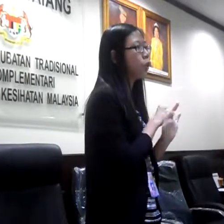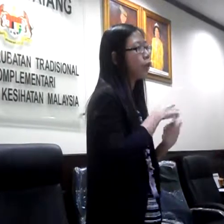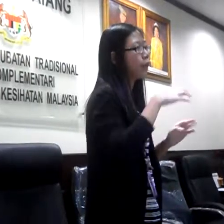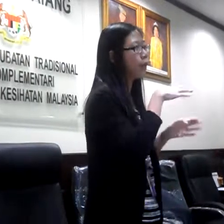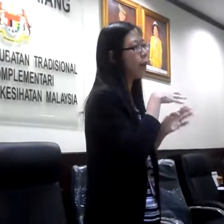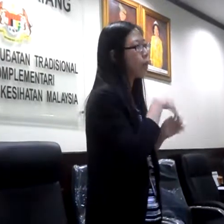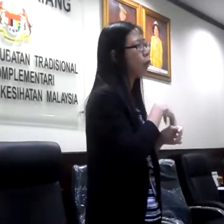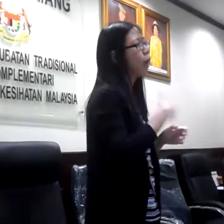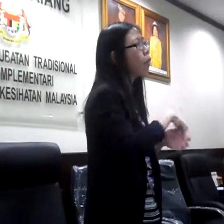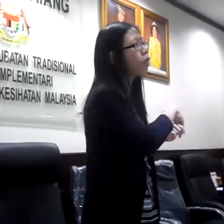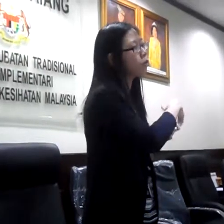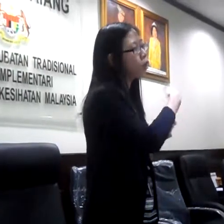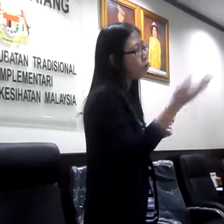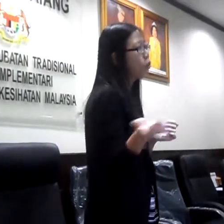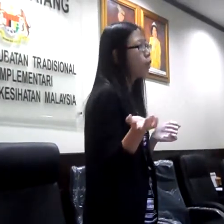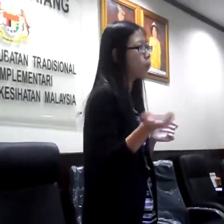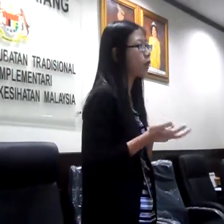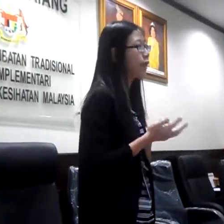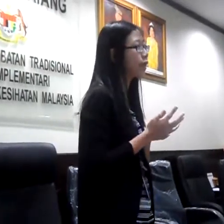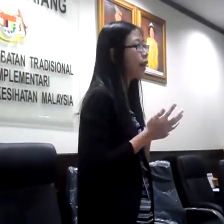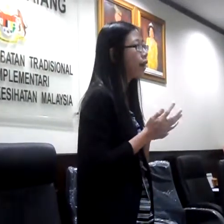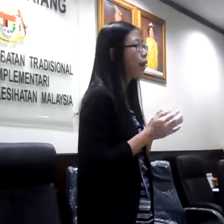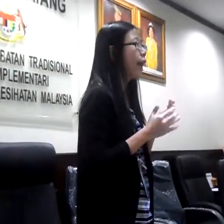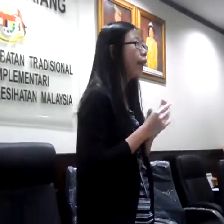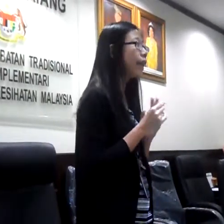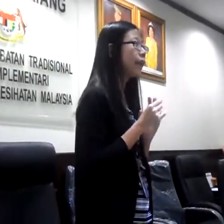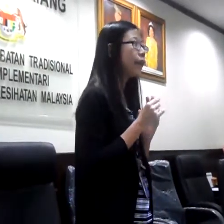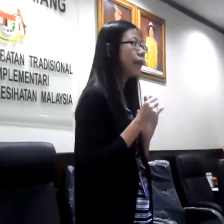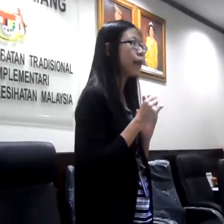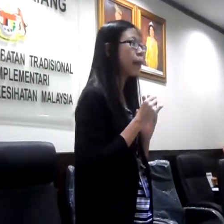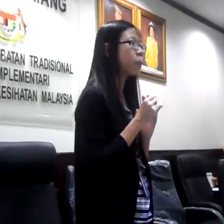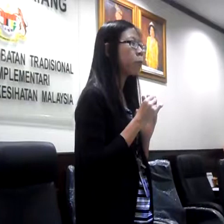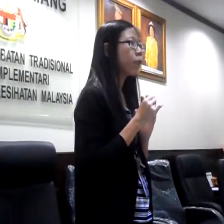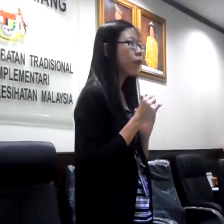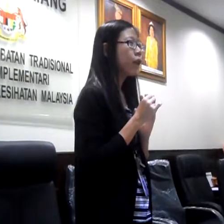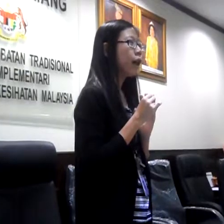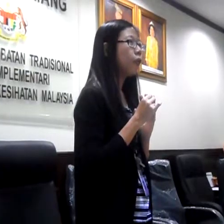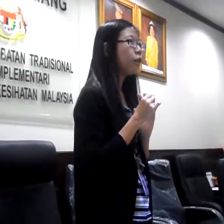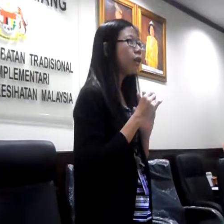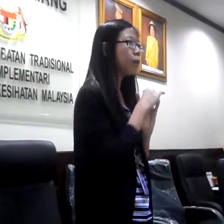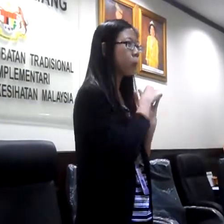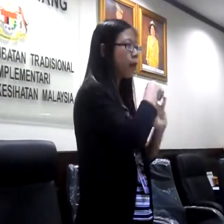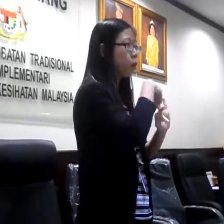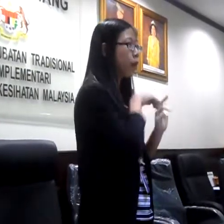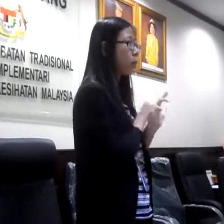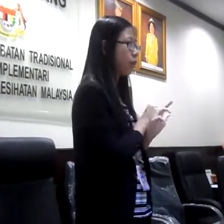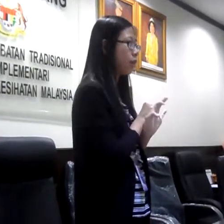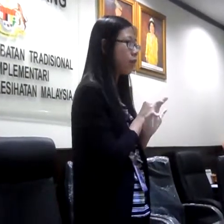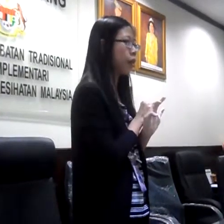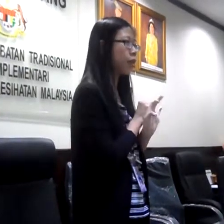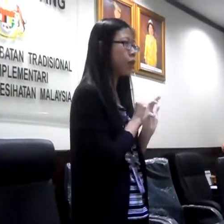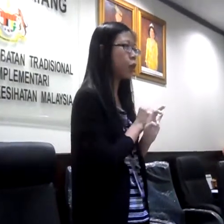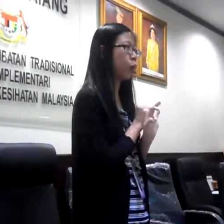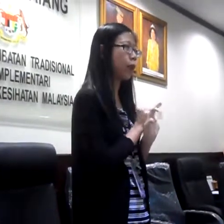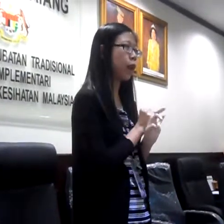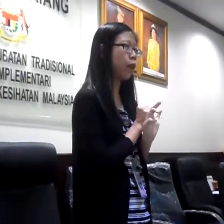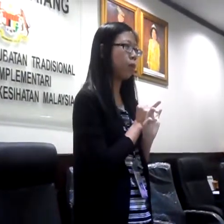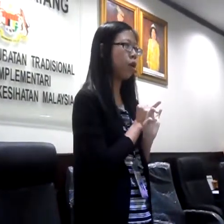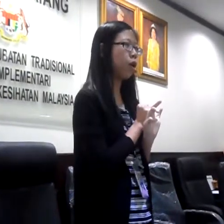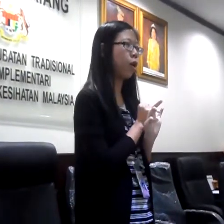then you will... It will help you to go through the process, And then I found out that by wearing bracelets, I start to build out more